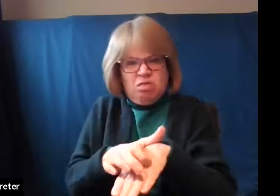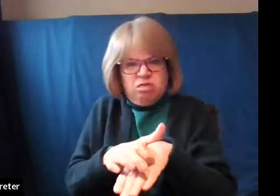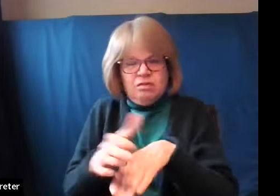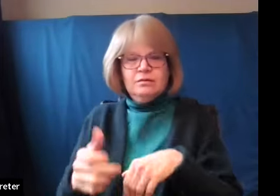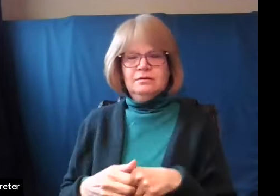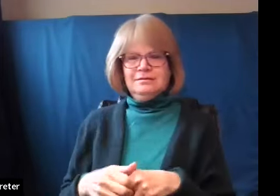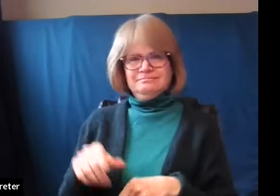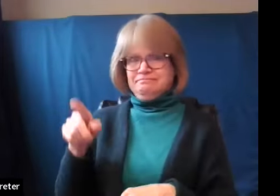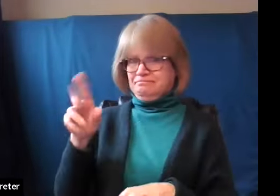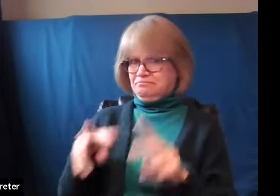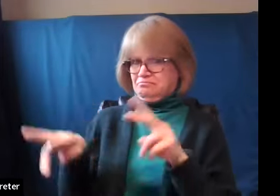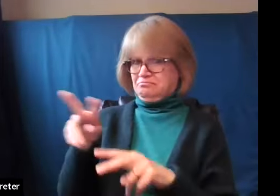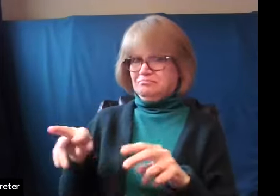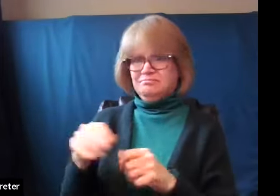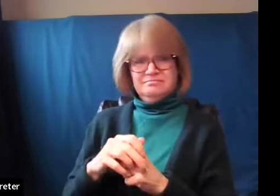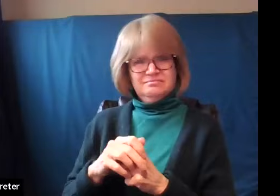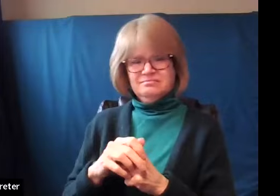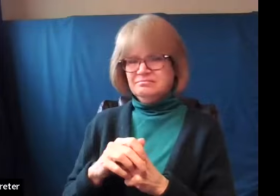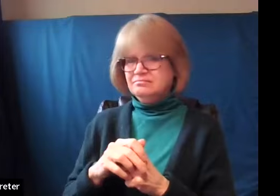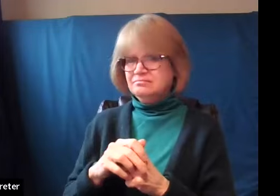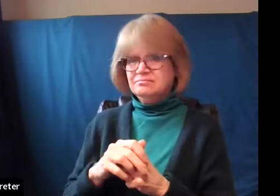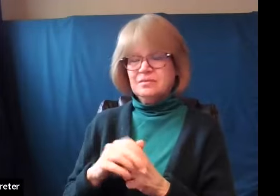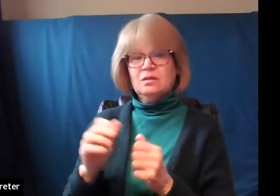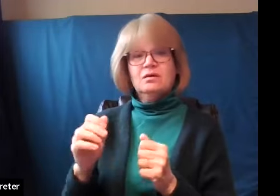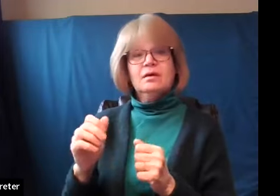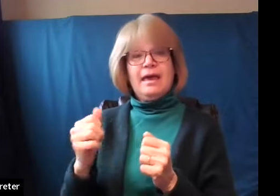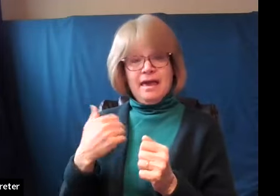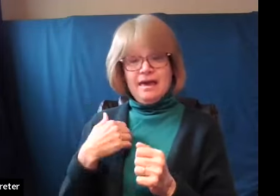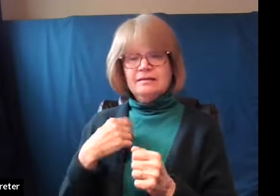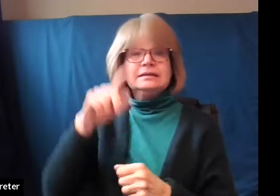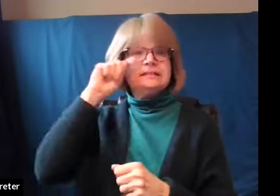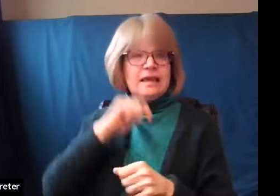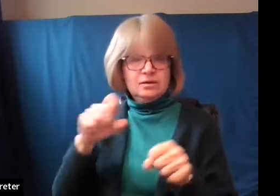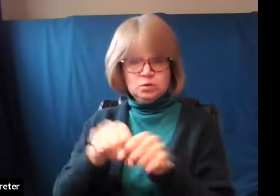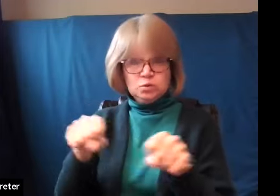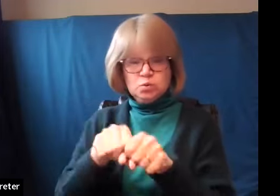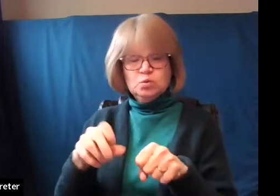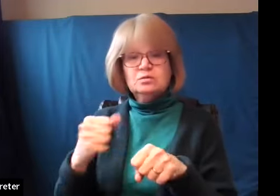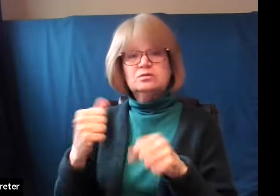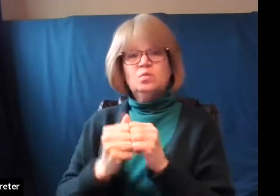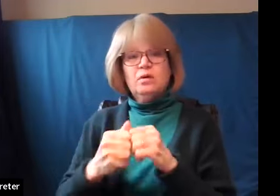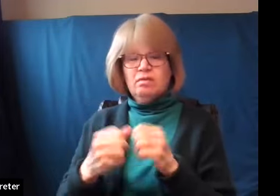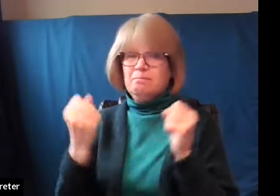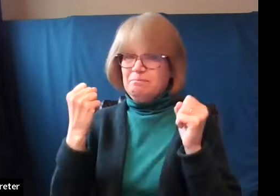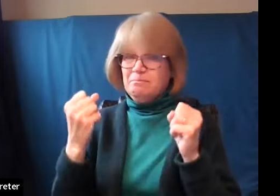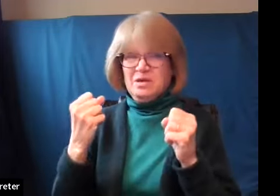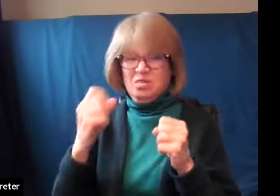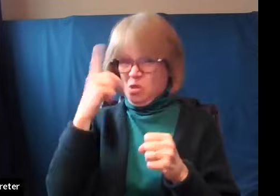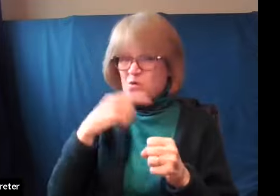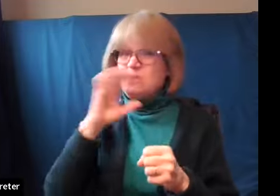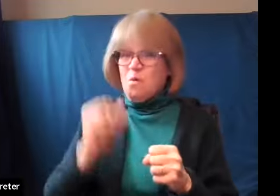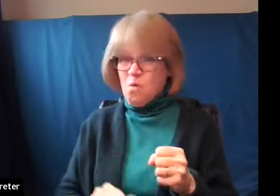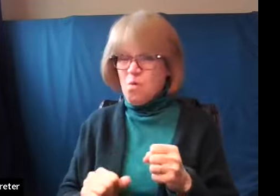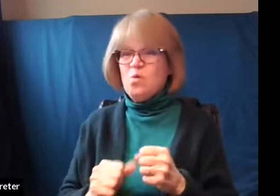tattered, disheveled ensemble finished with tan leather clodhoppers marked by the scuffs of too many years and